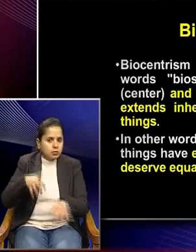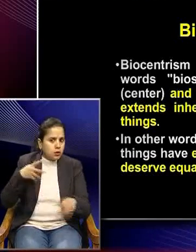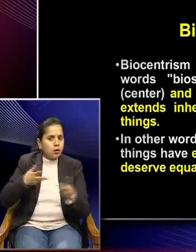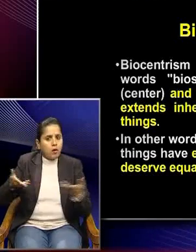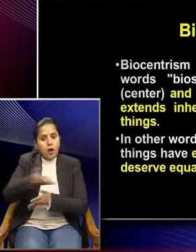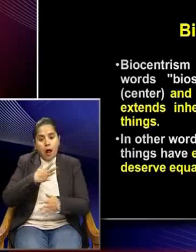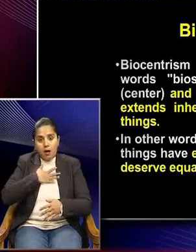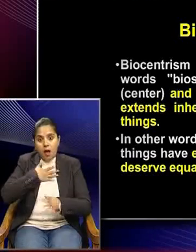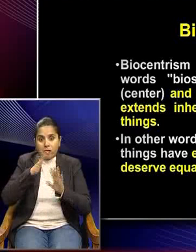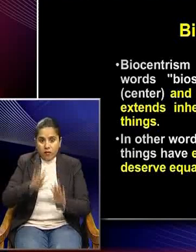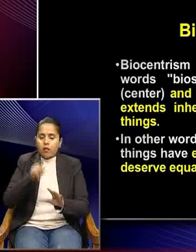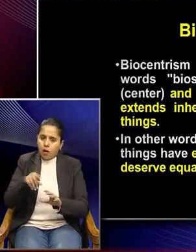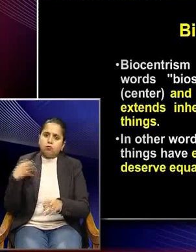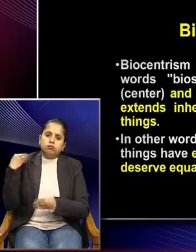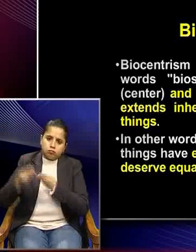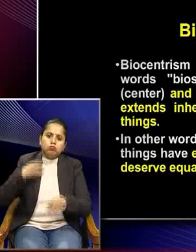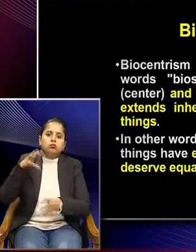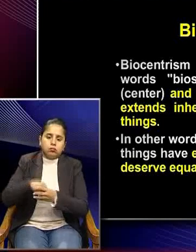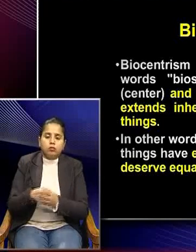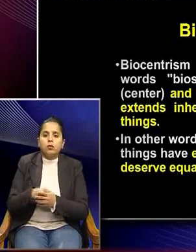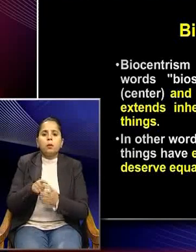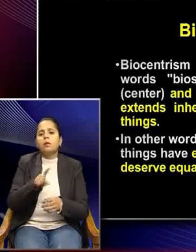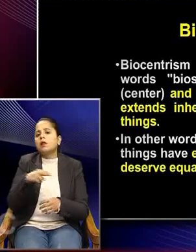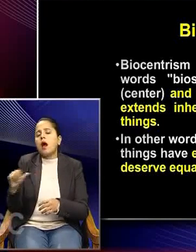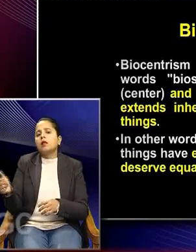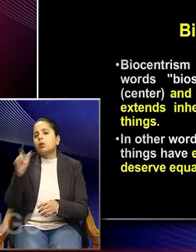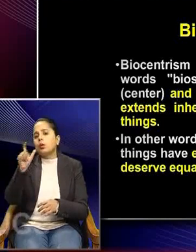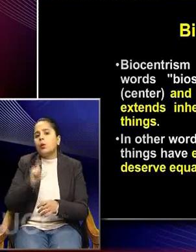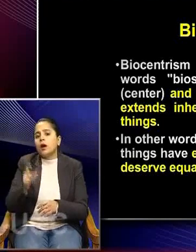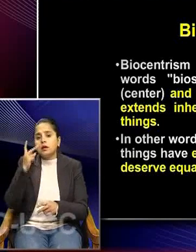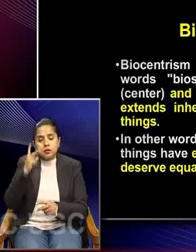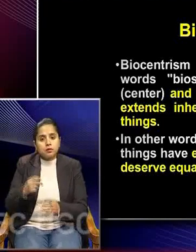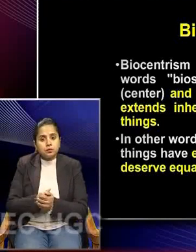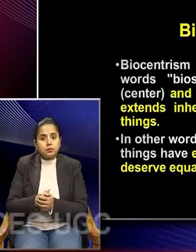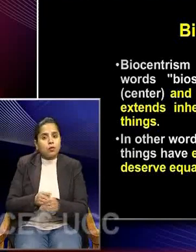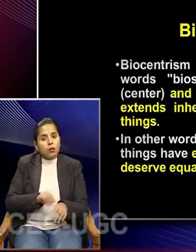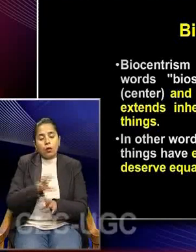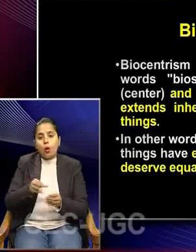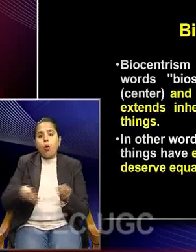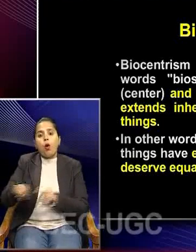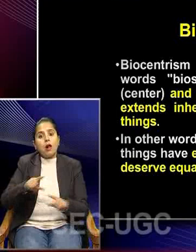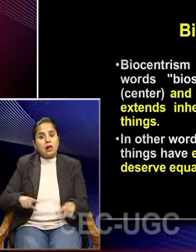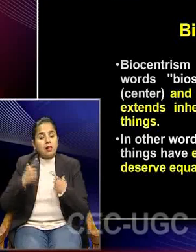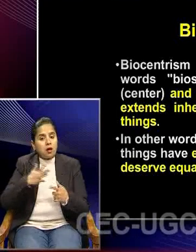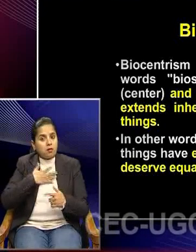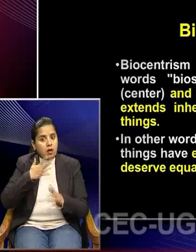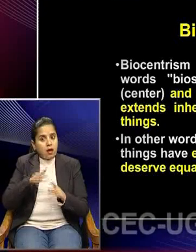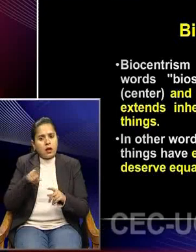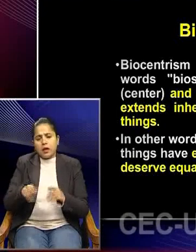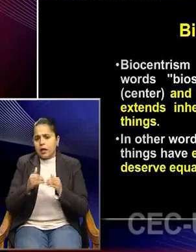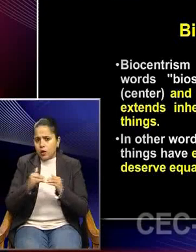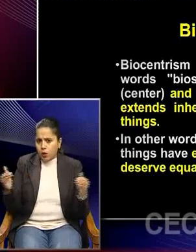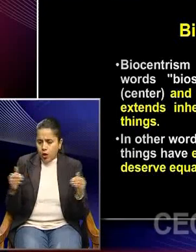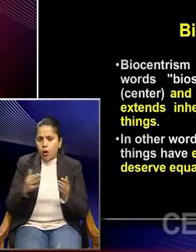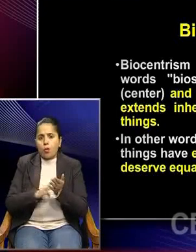us. In other words, it argues that all living things have equal